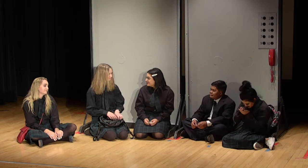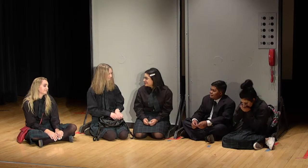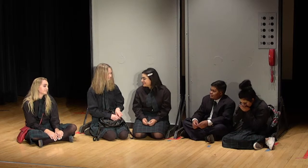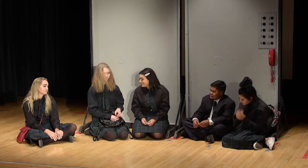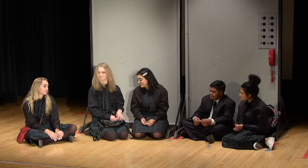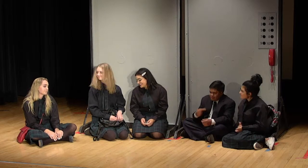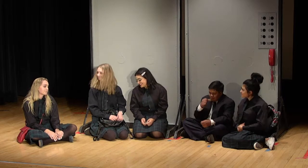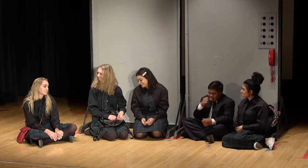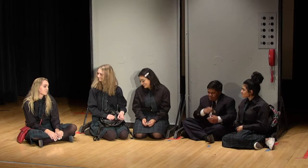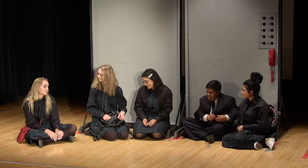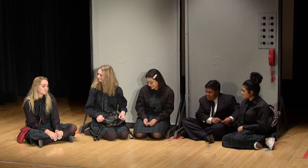Says thank you.